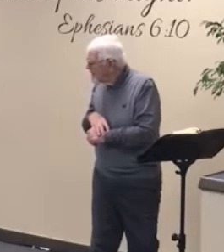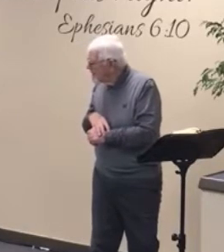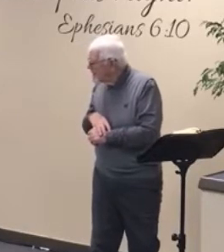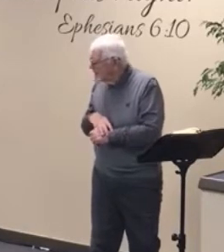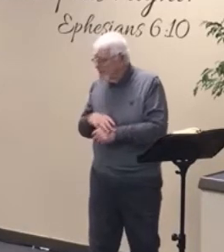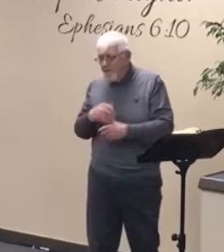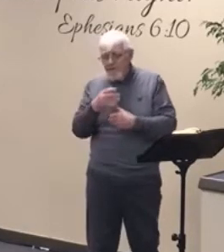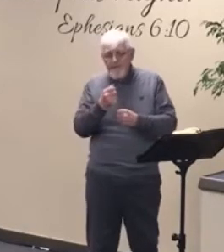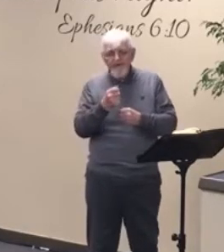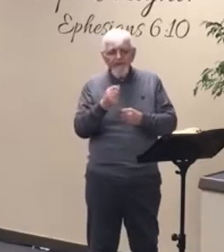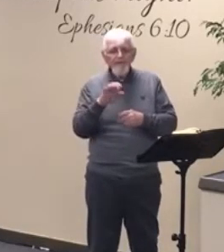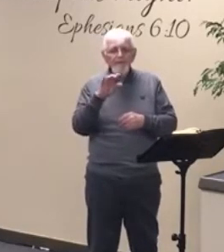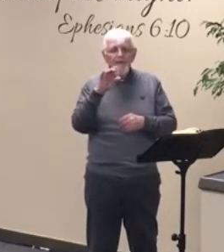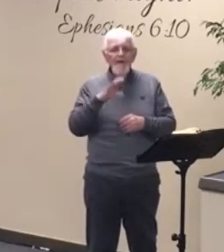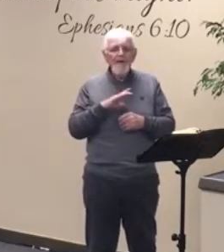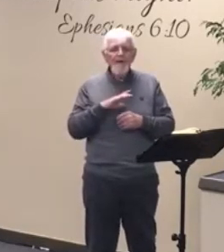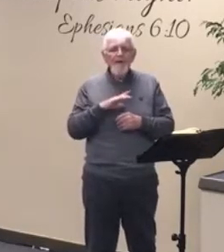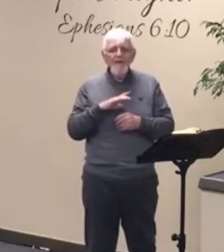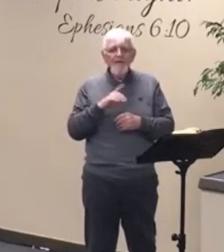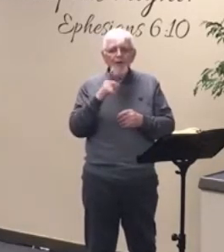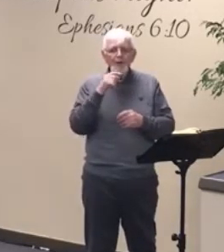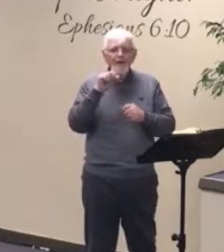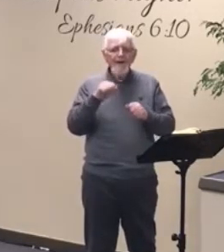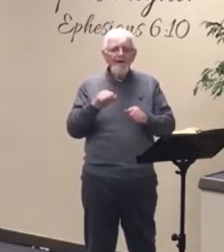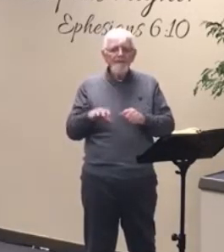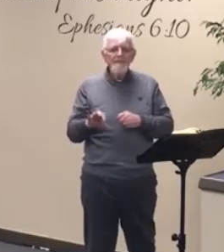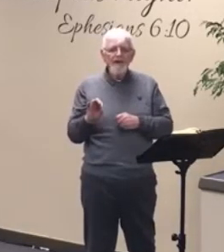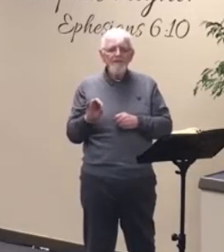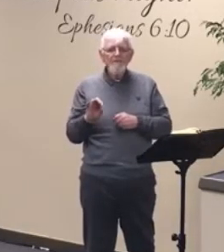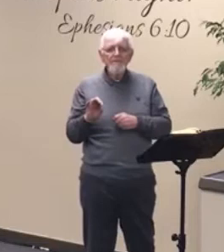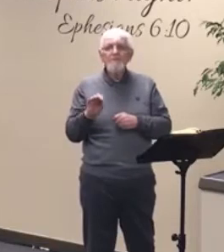Faithful man. Faithful man who can find.